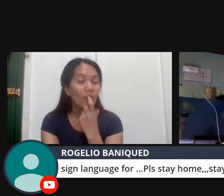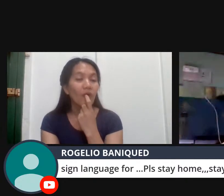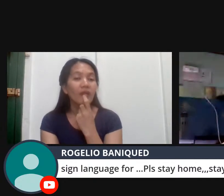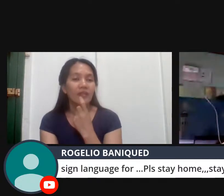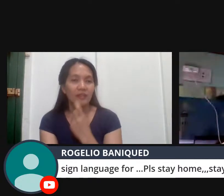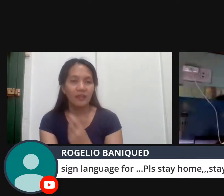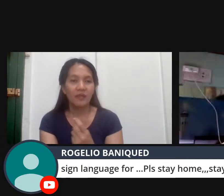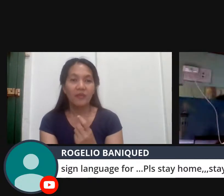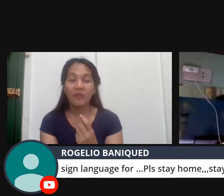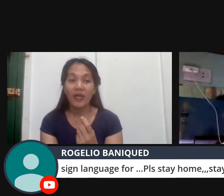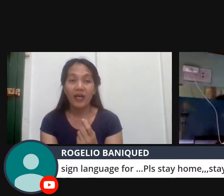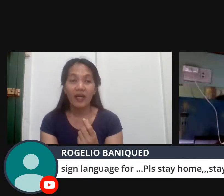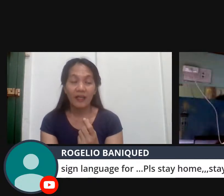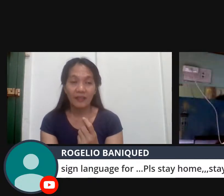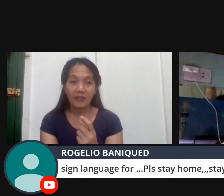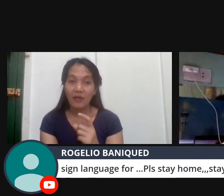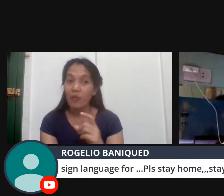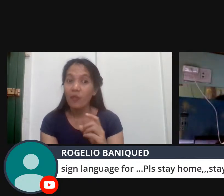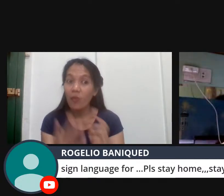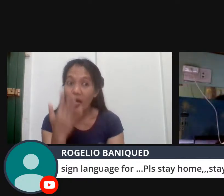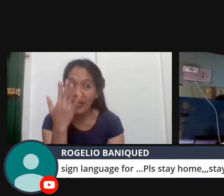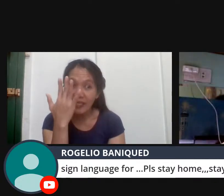is WHO, who.